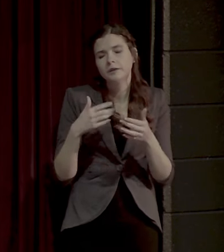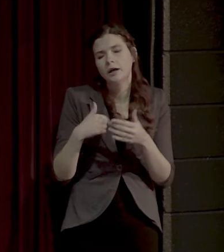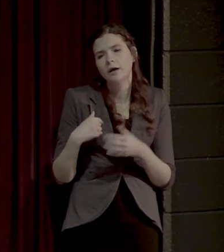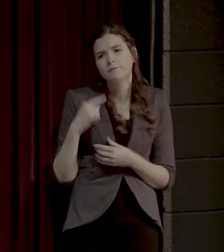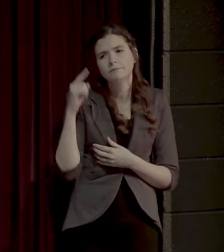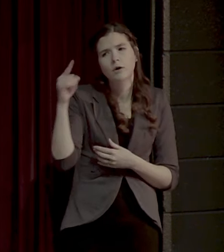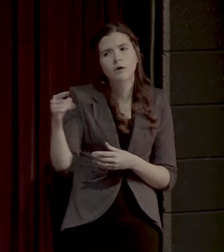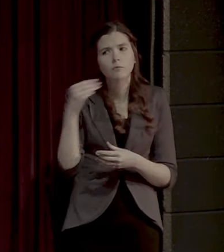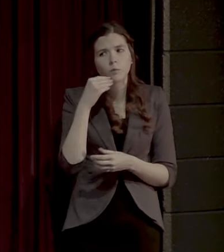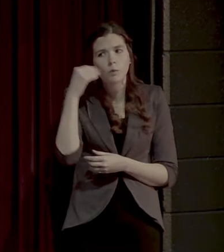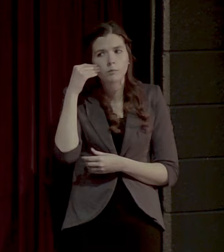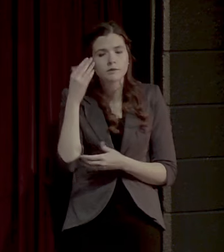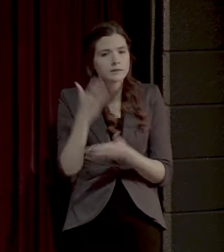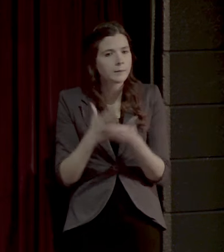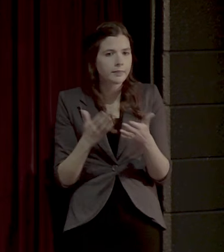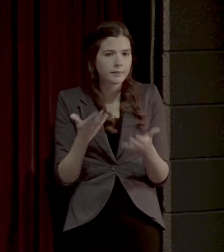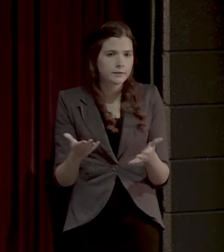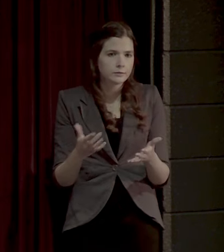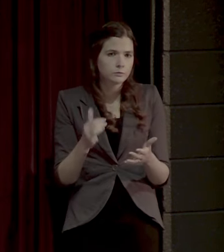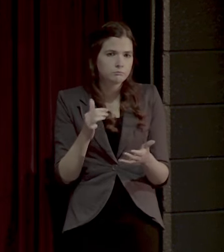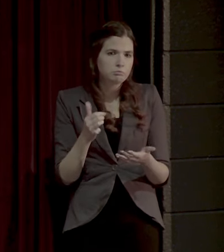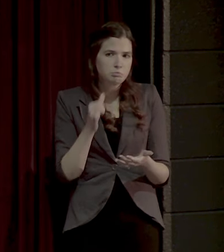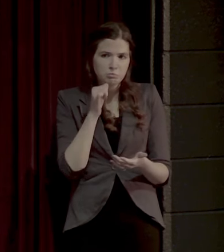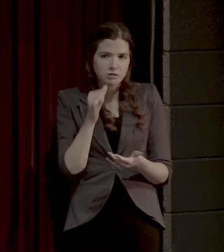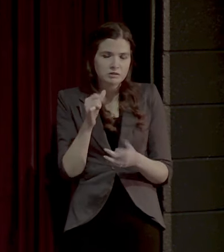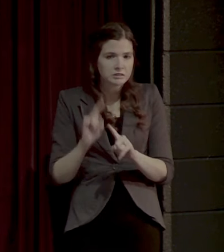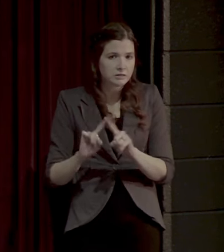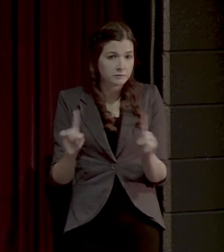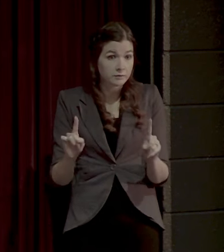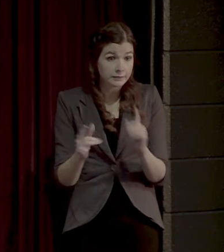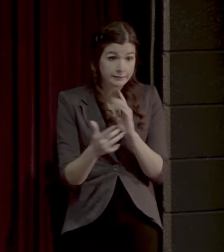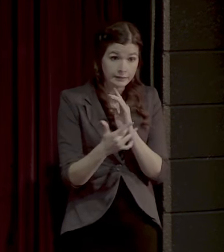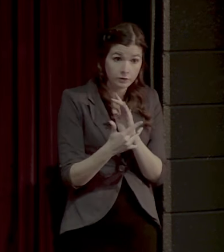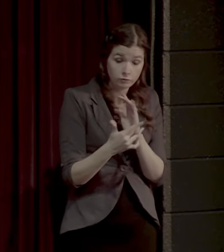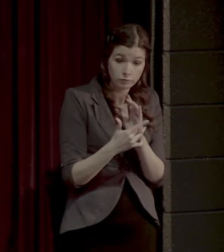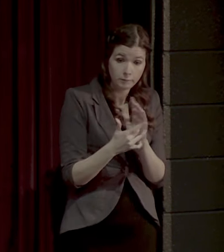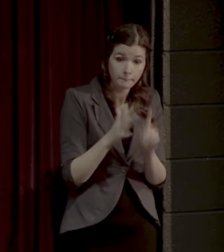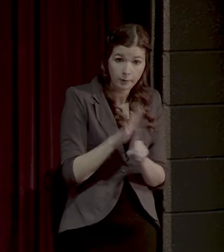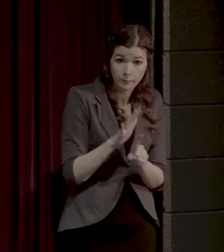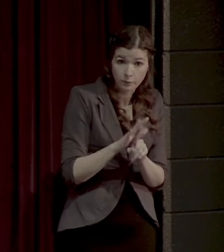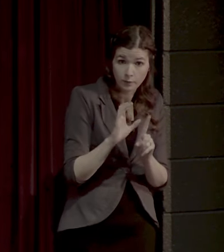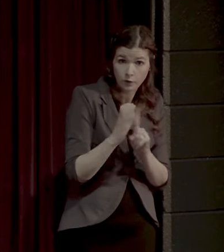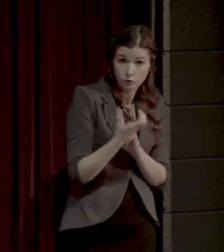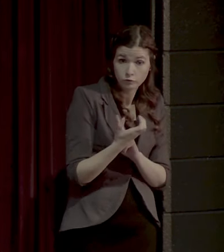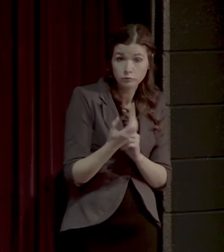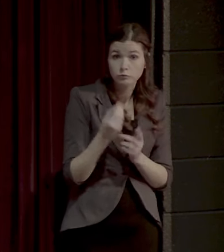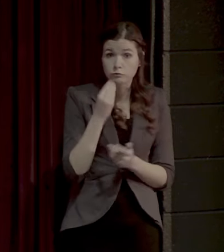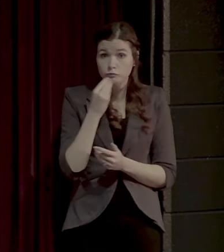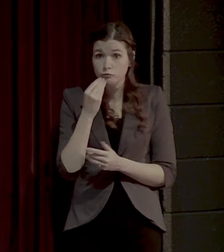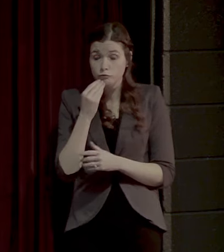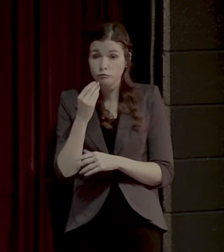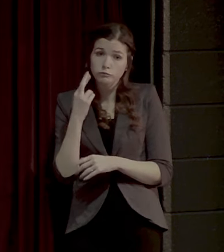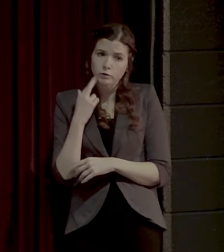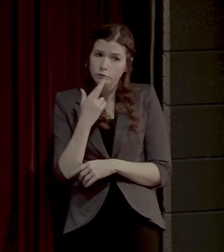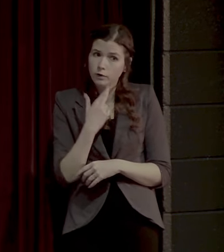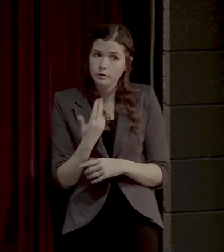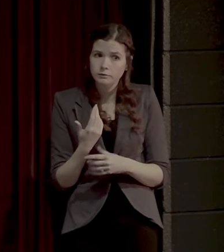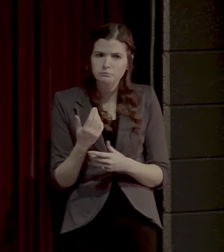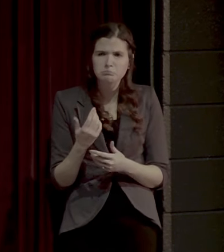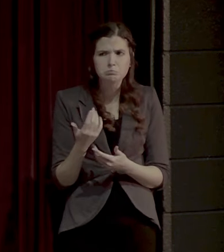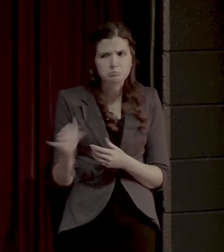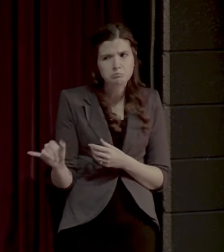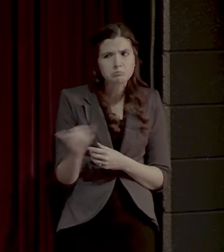away from home, some things weren't too dissimilar. The technology, pop culture, food establishments were for the most part the